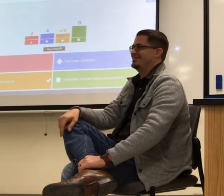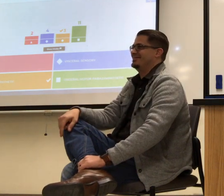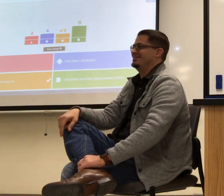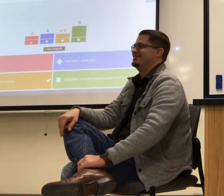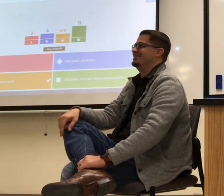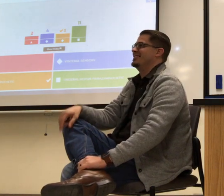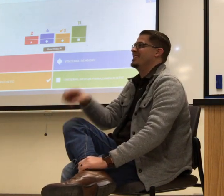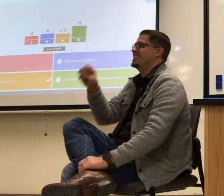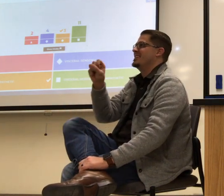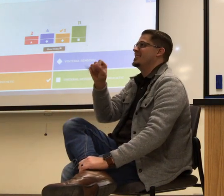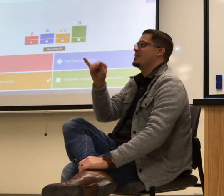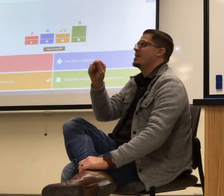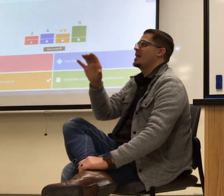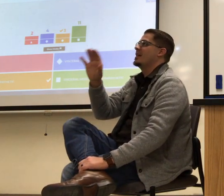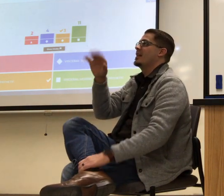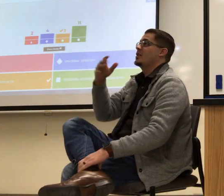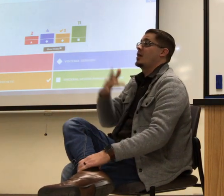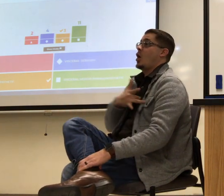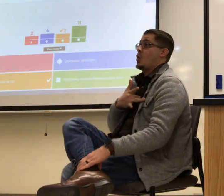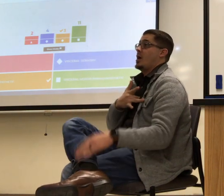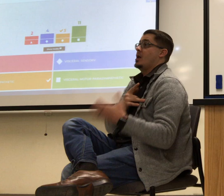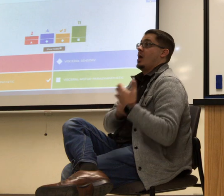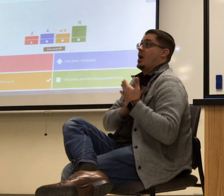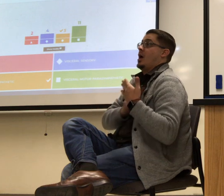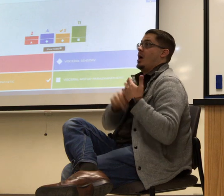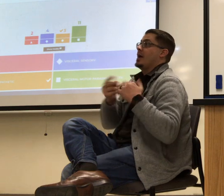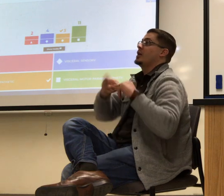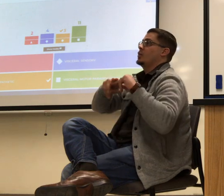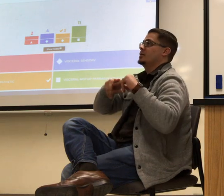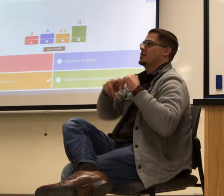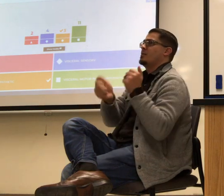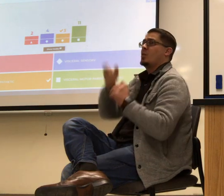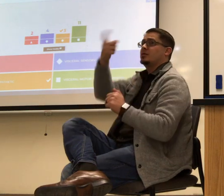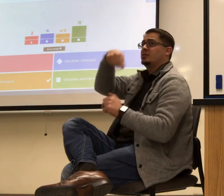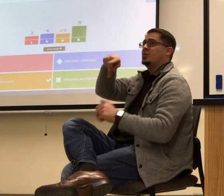sympathetic. Increasing heart rate is the key. Most of you put parasympathetic.